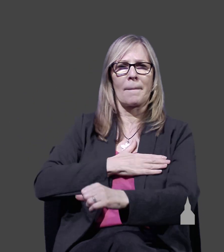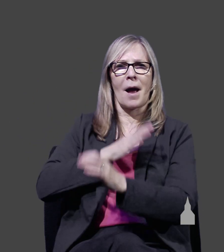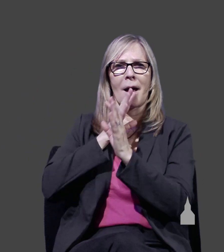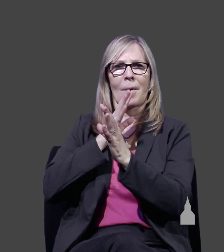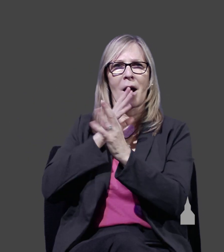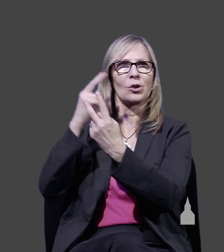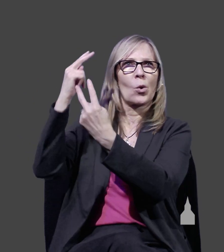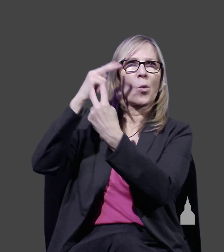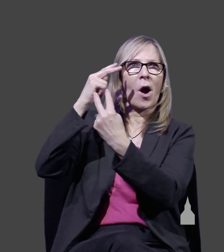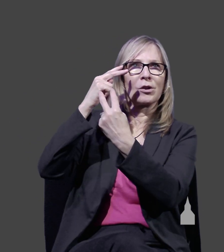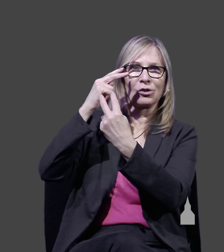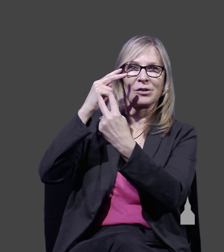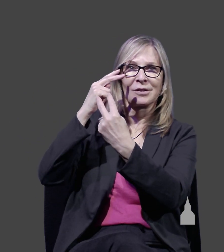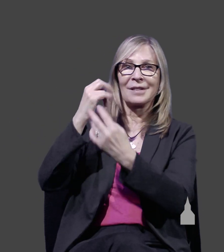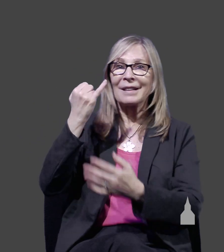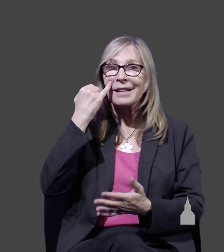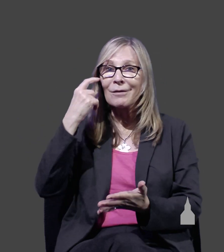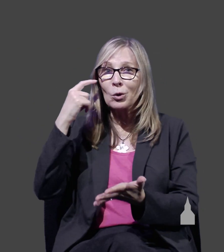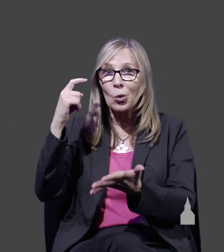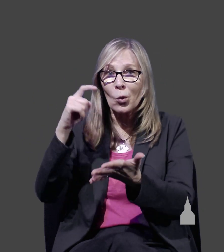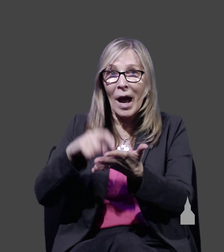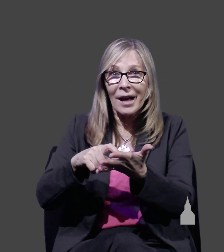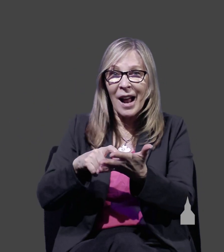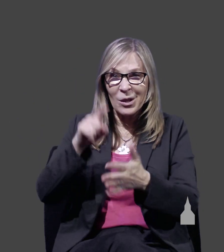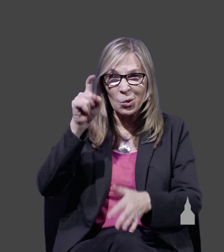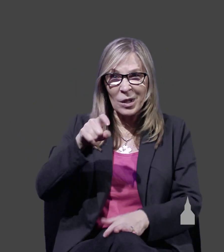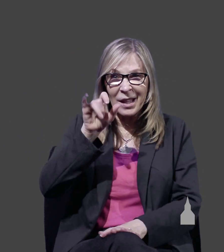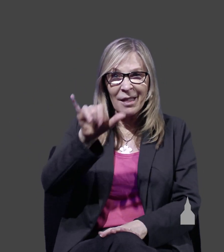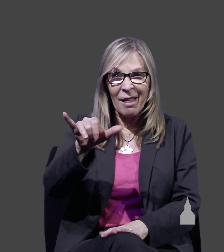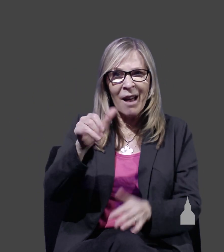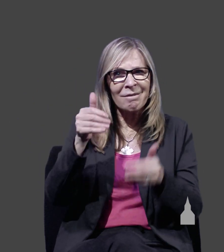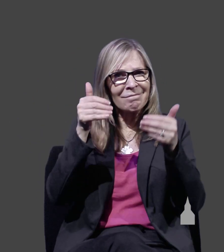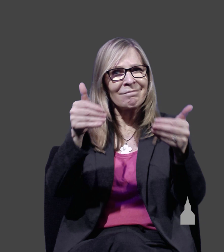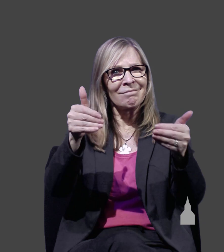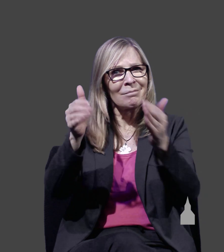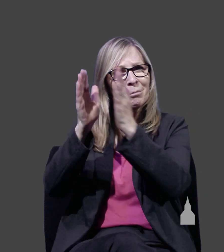my lips. If you recognize this morning you need that, pray that to God.